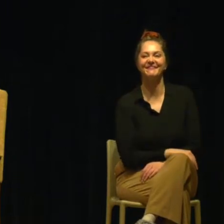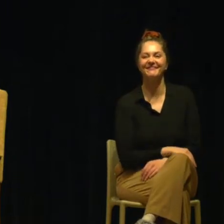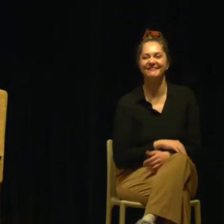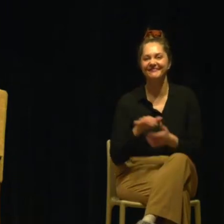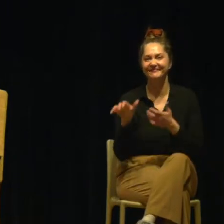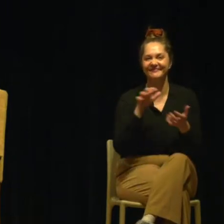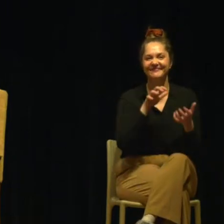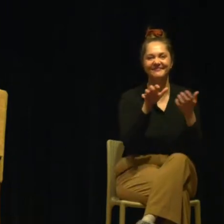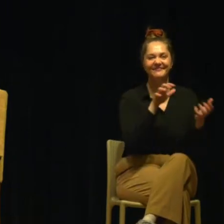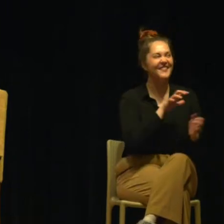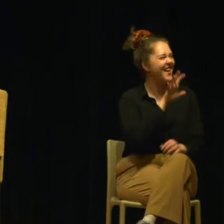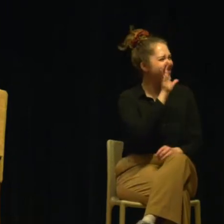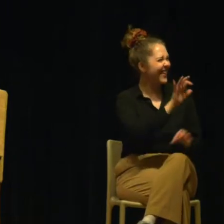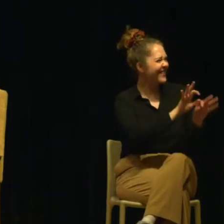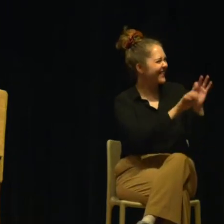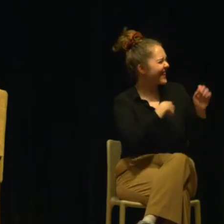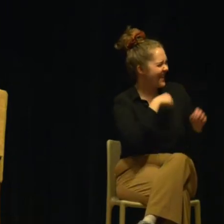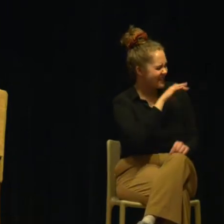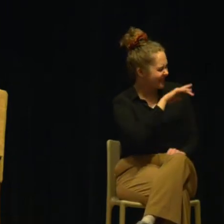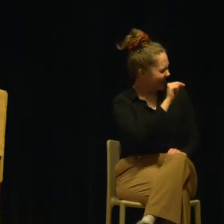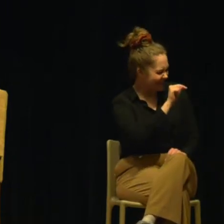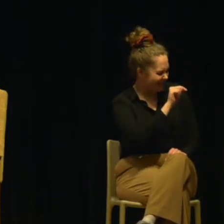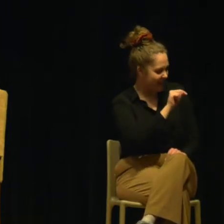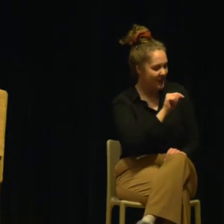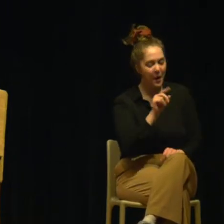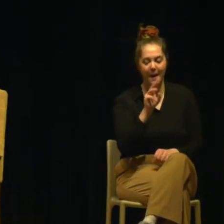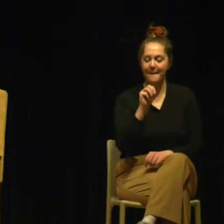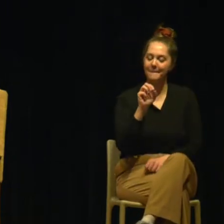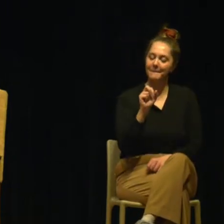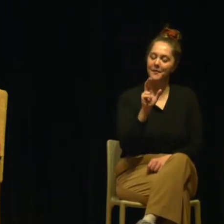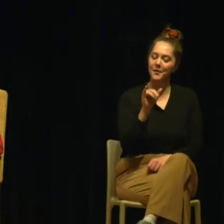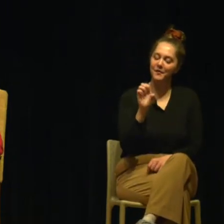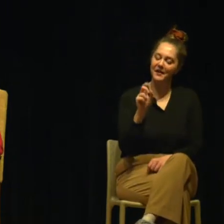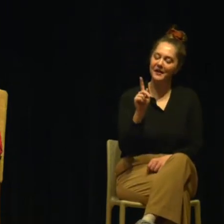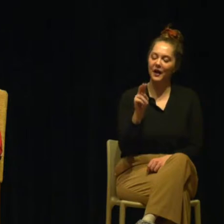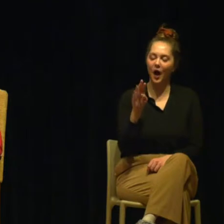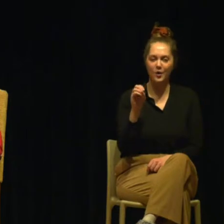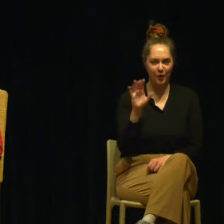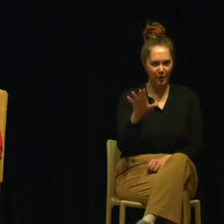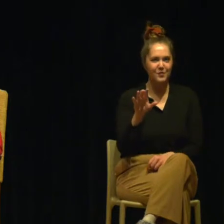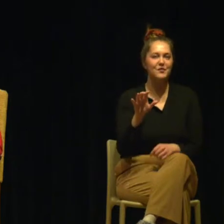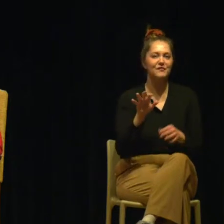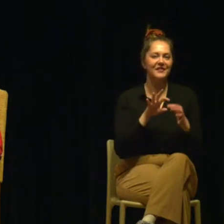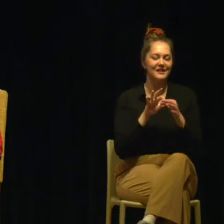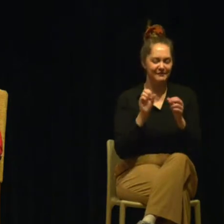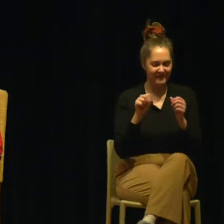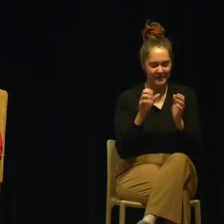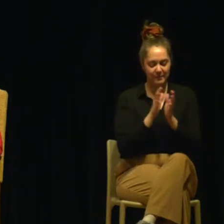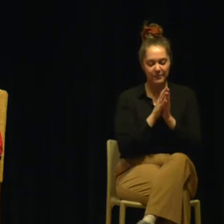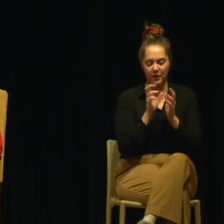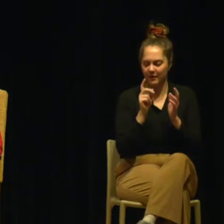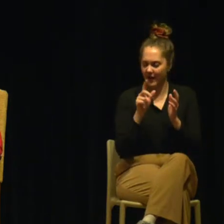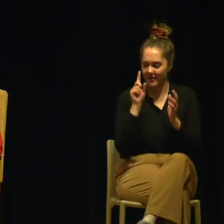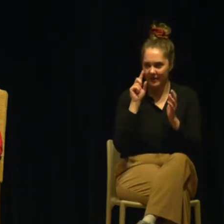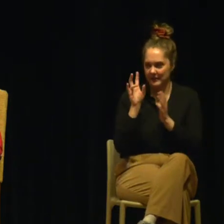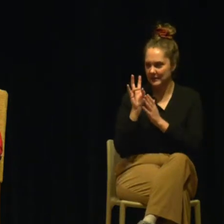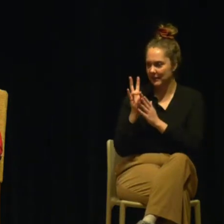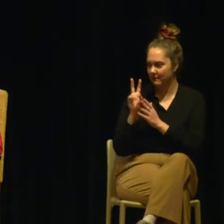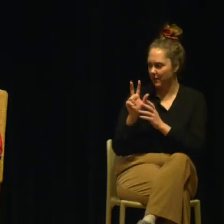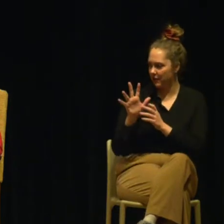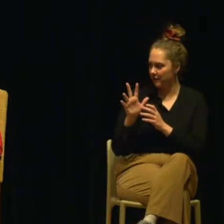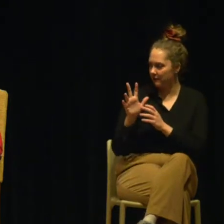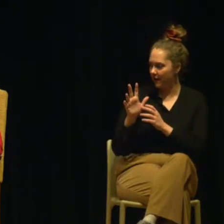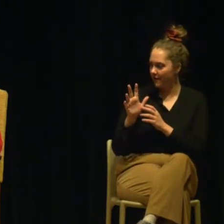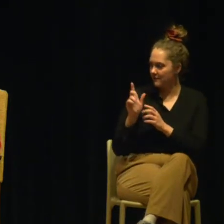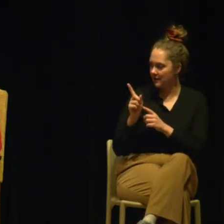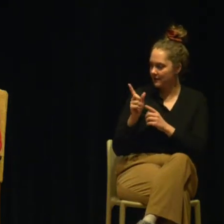That was the line. I love it. Got to Marie Kondo your relationships. So I think we have seven minutes and 35 seconds left? And